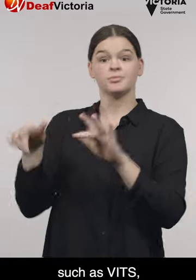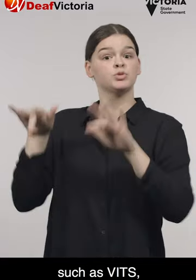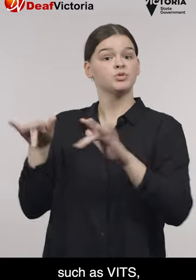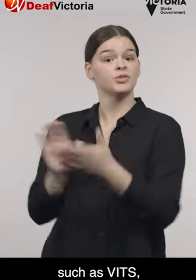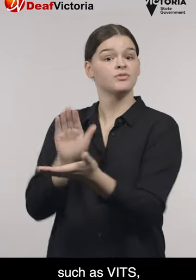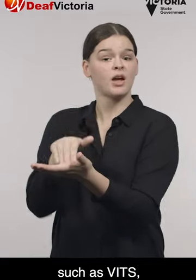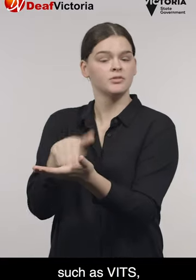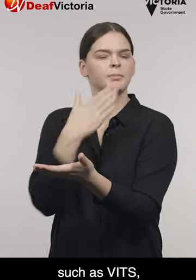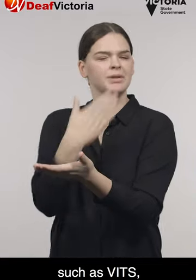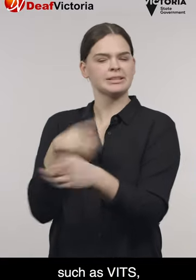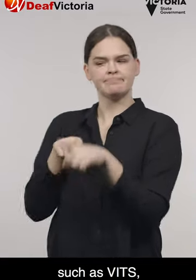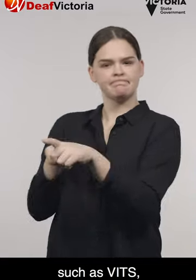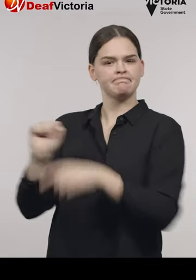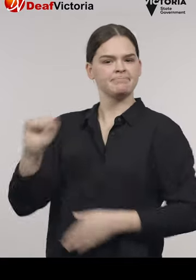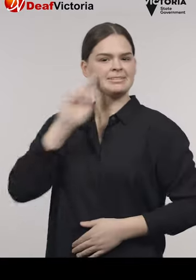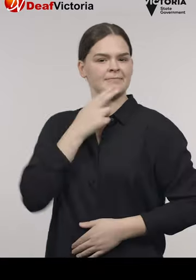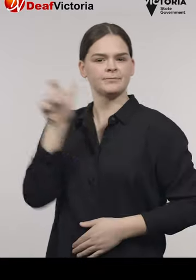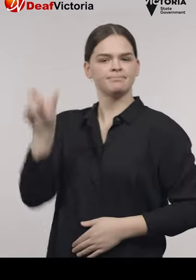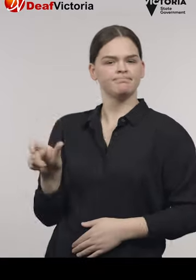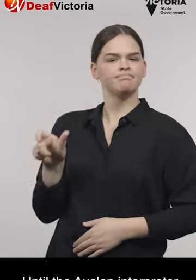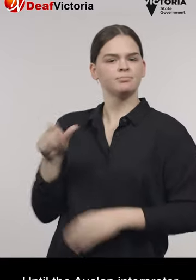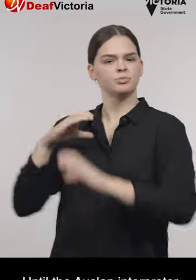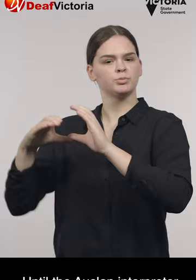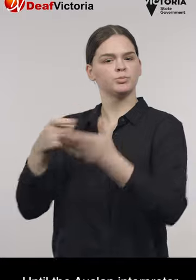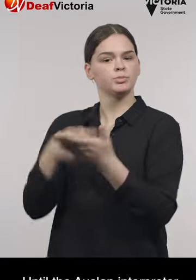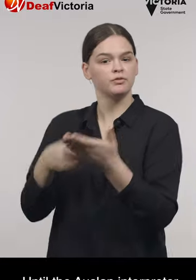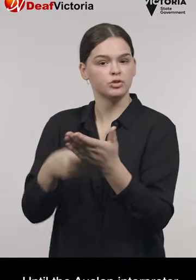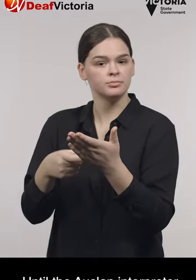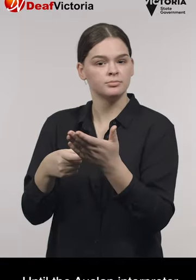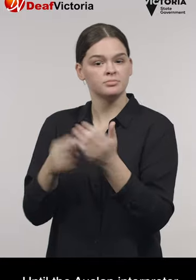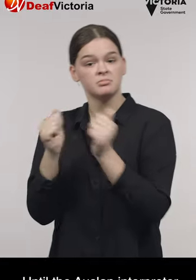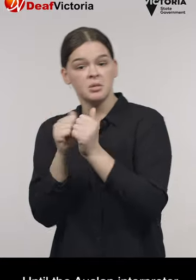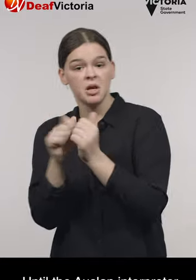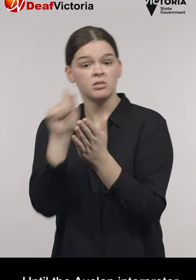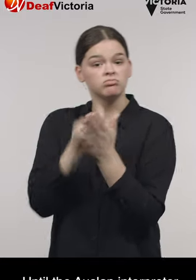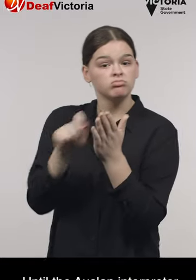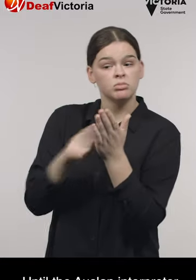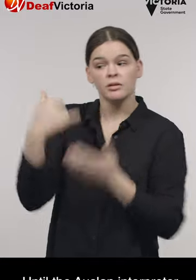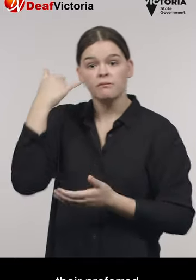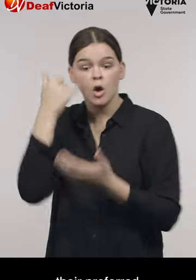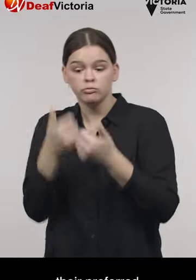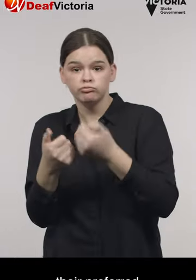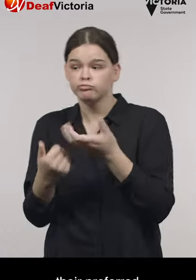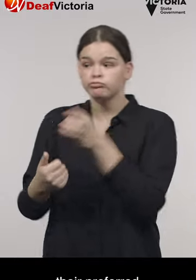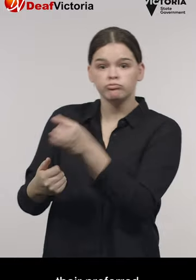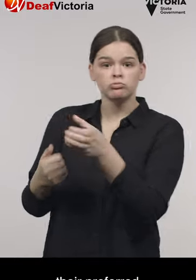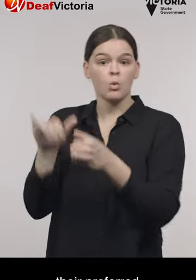an emergency Auslan interpreter to be organised. Until the Auslan interpreter arrives, please follow their preferred